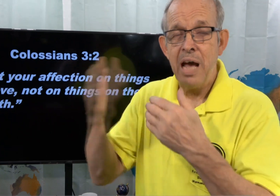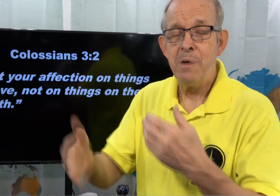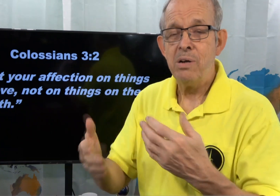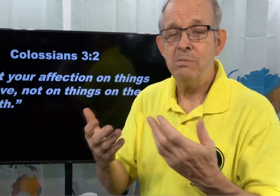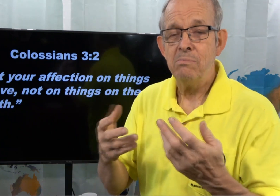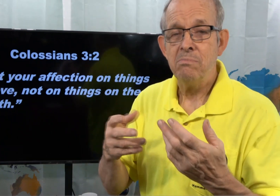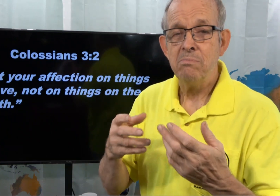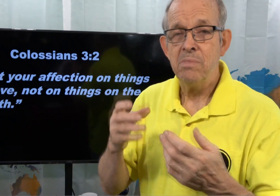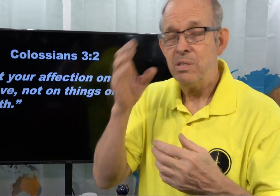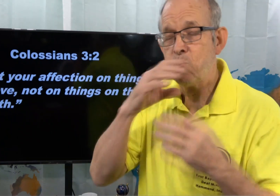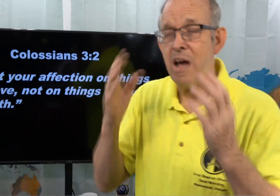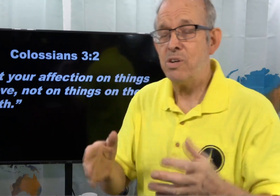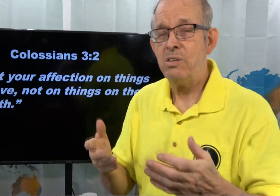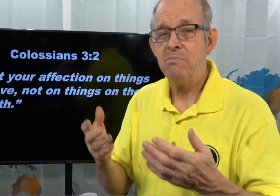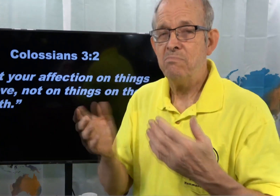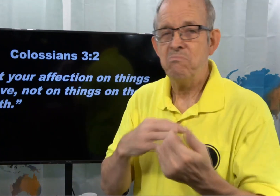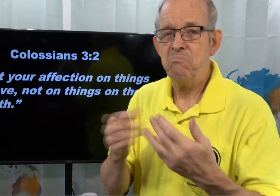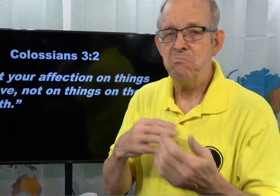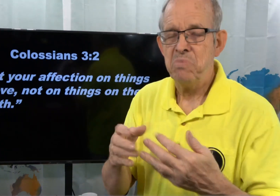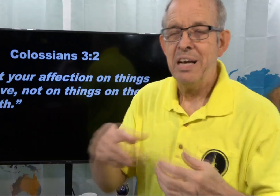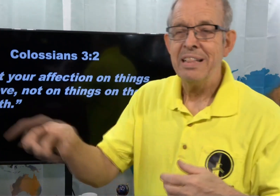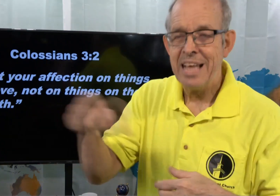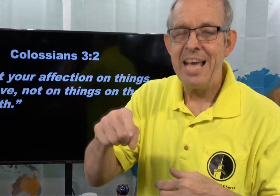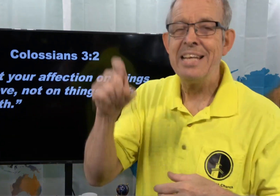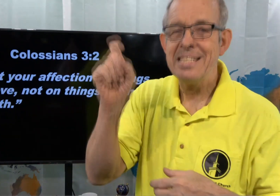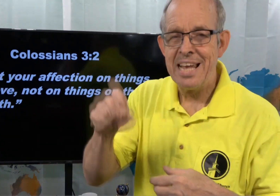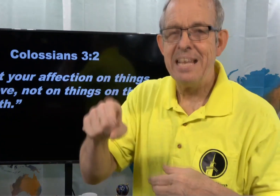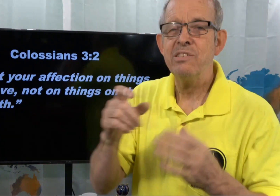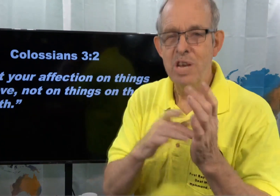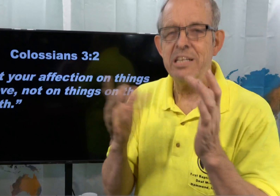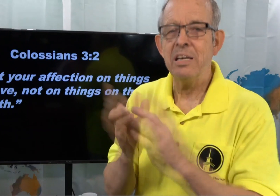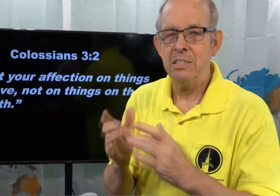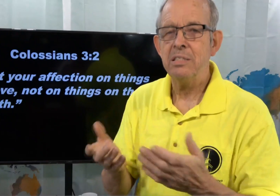neighbor, stranger, they need Jesus.